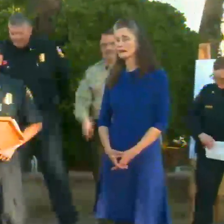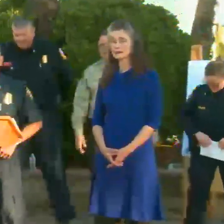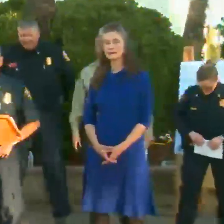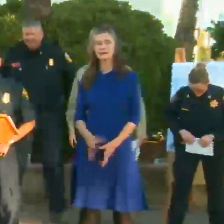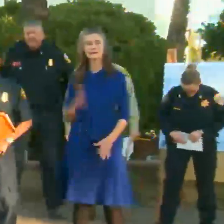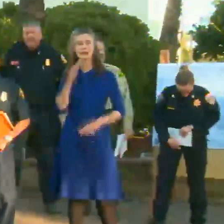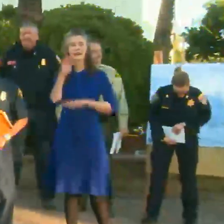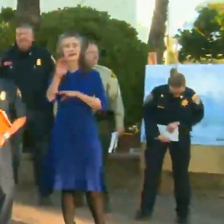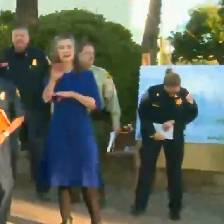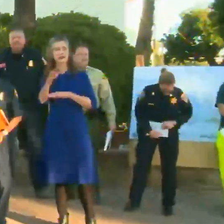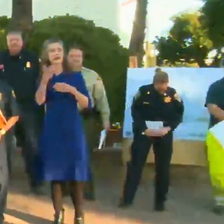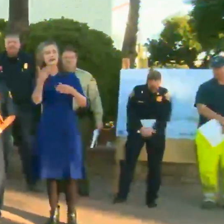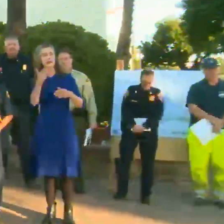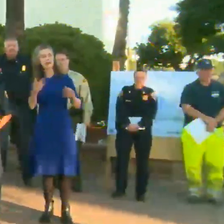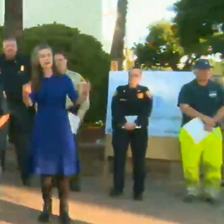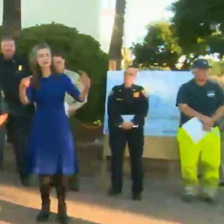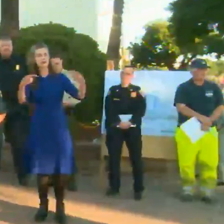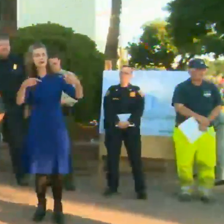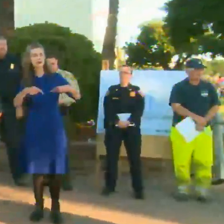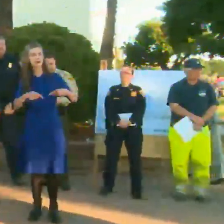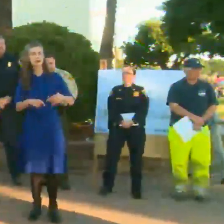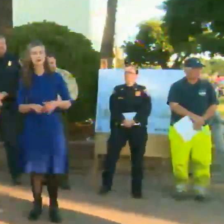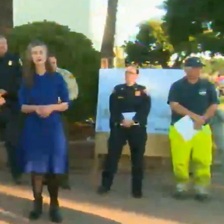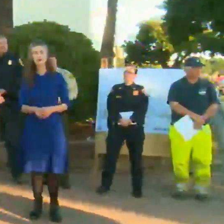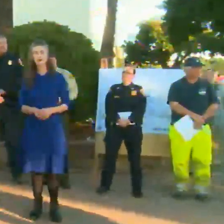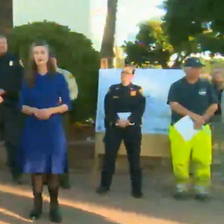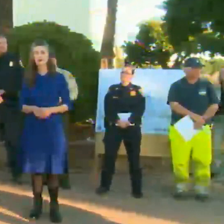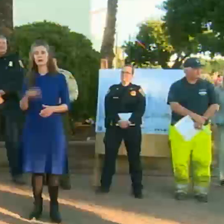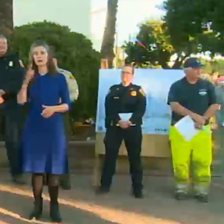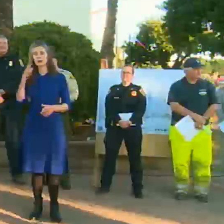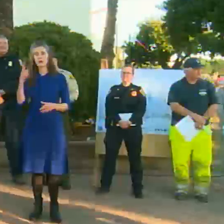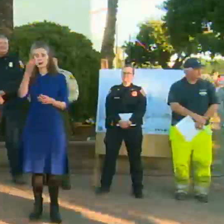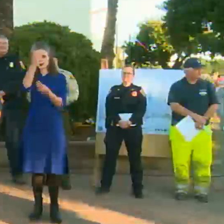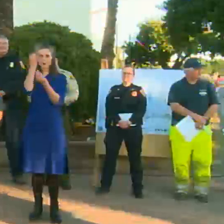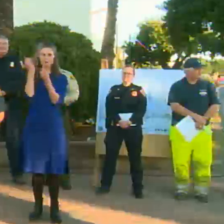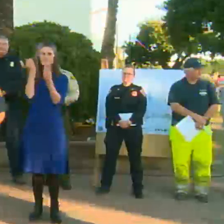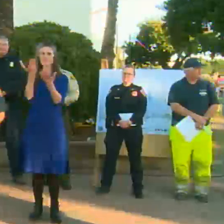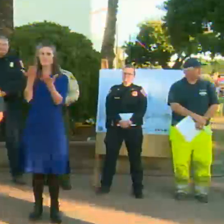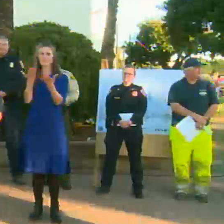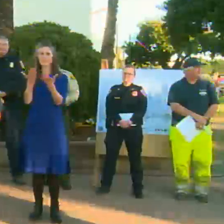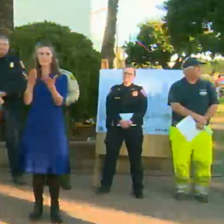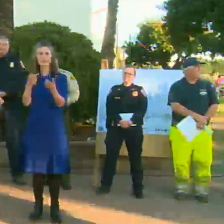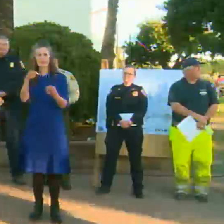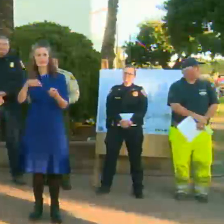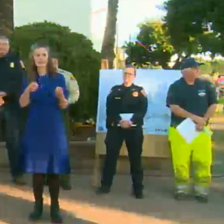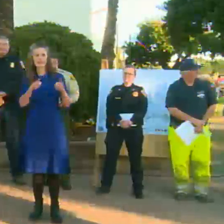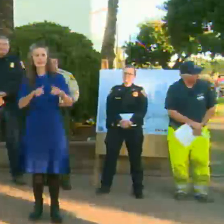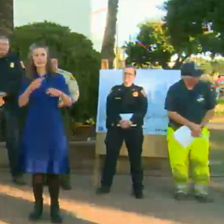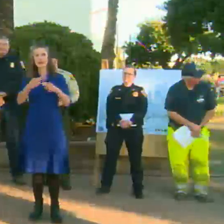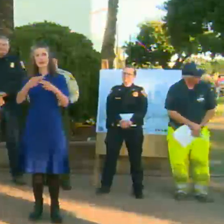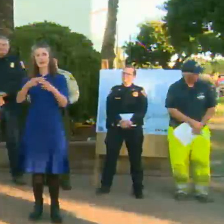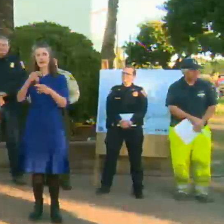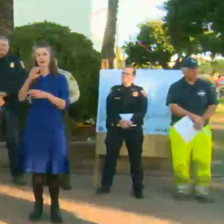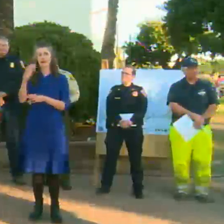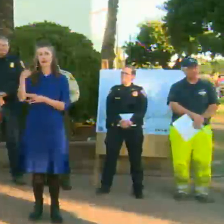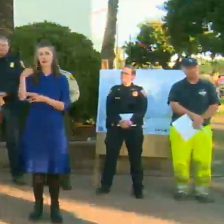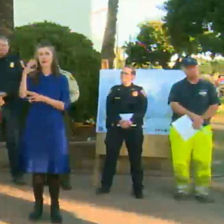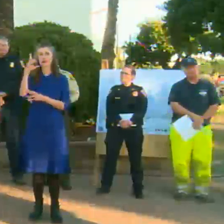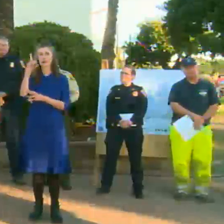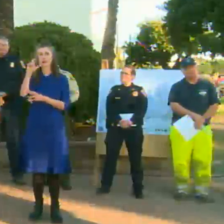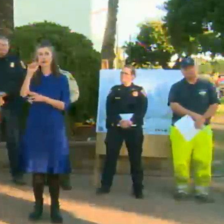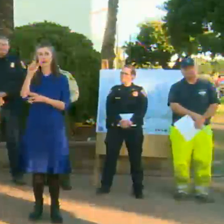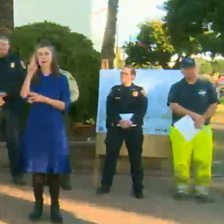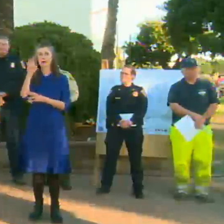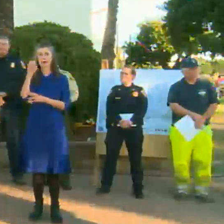Okay, good afternoon. Thank you for coming this afternoon to the update for our incident. My name is Captain Dave Zanaboni. I'm the